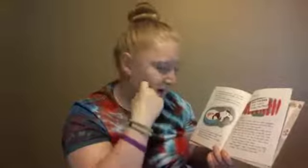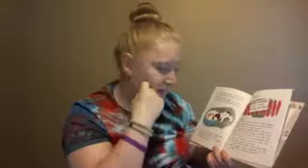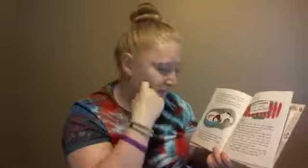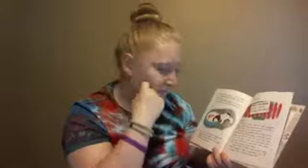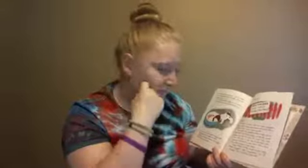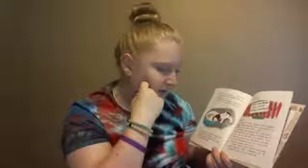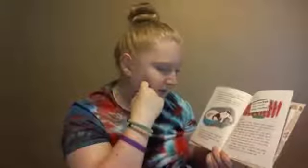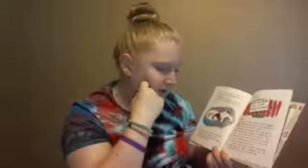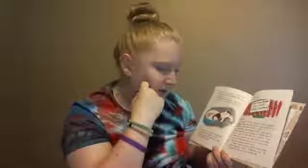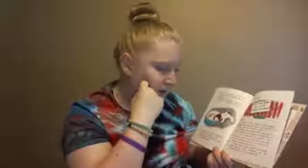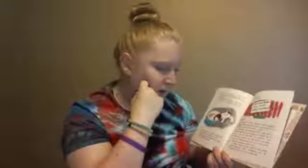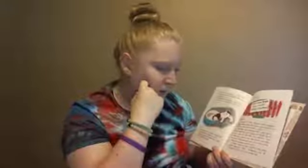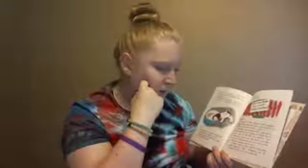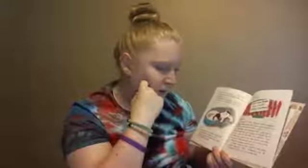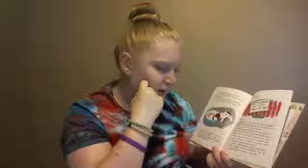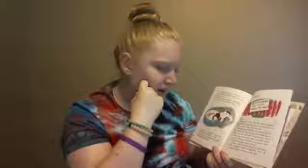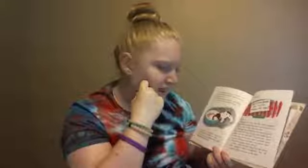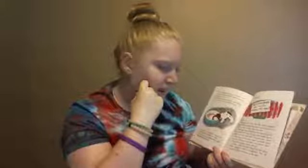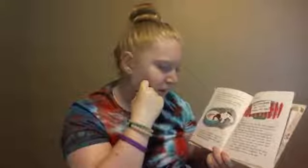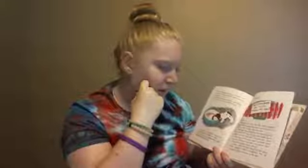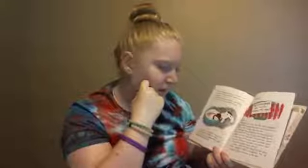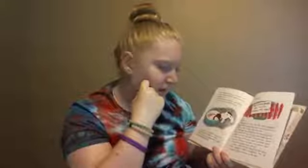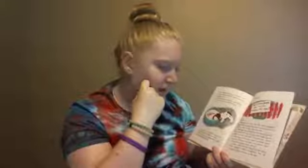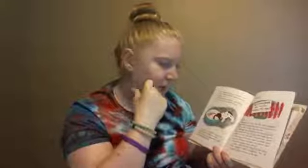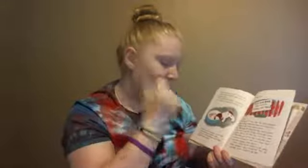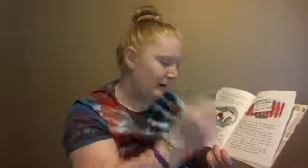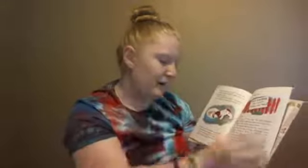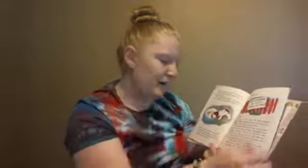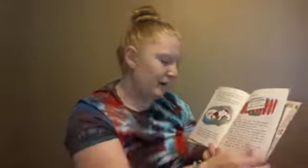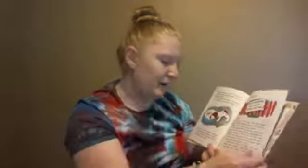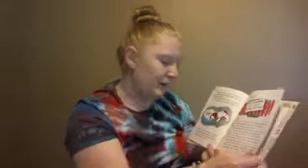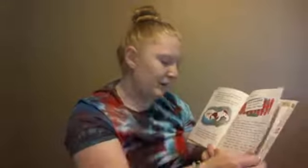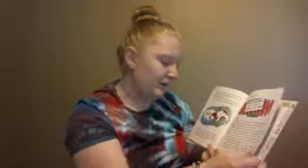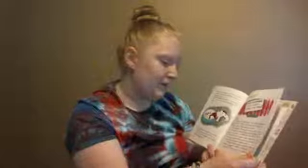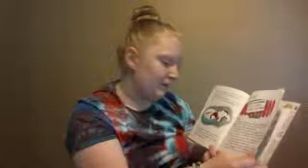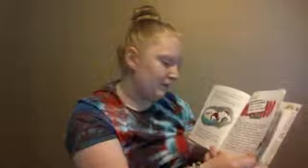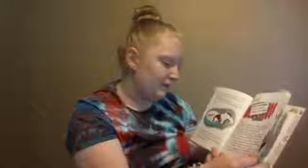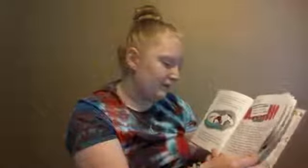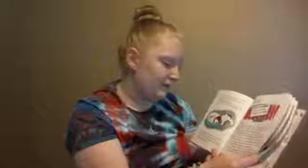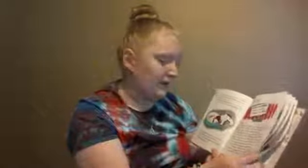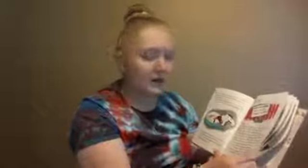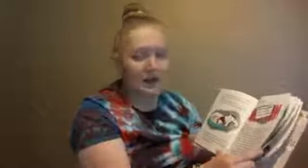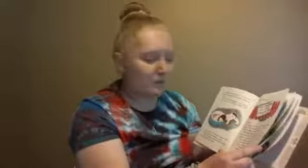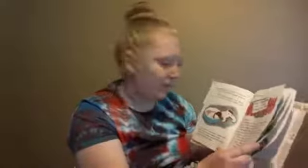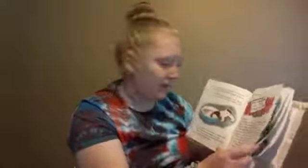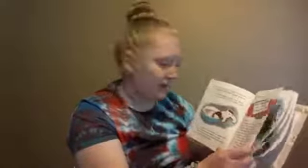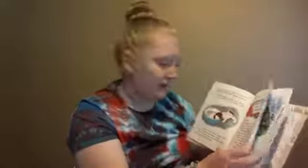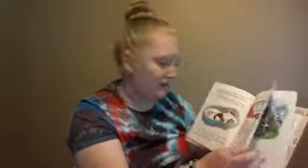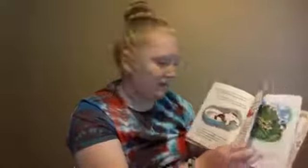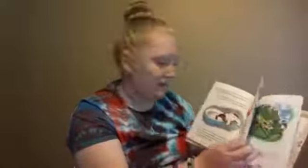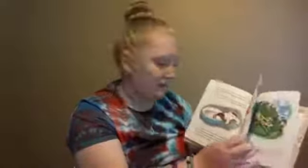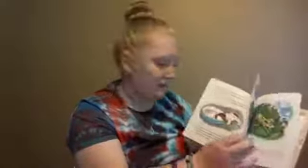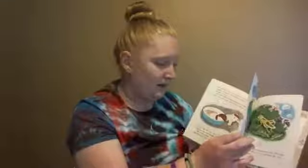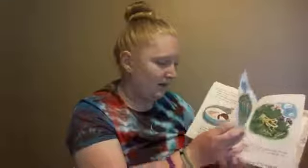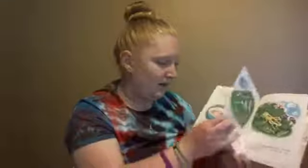there. Now where in the world is that Pokey little puppy, they wondered, for he certainly wasn't on top of the hill.